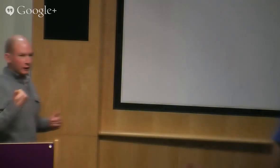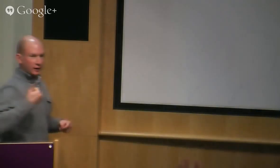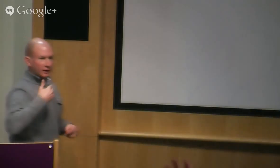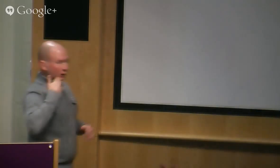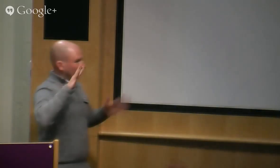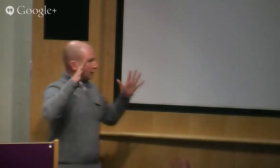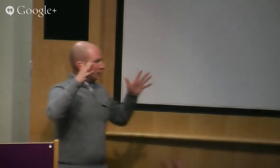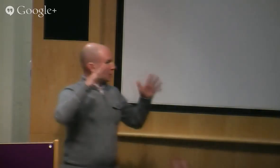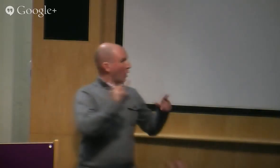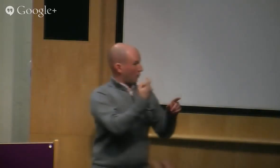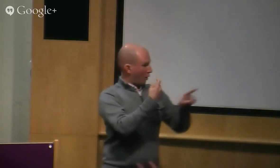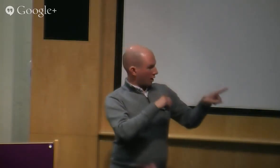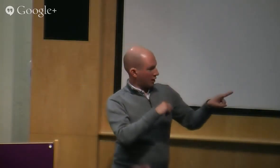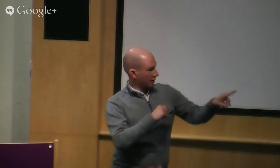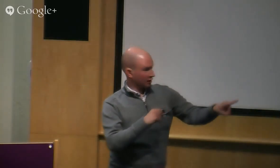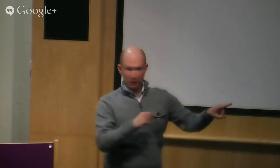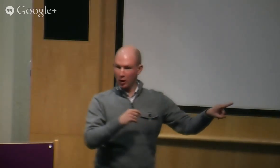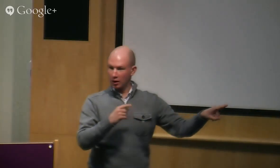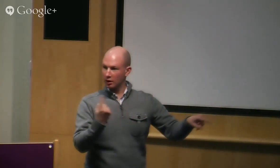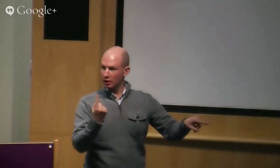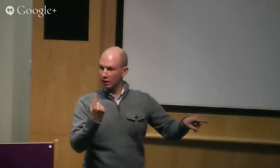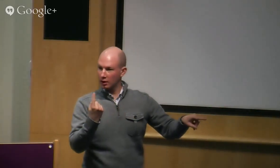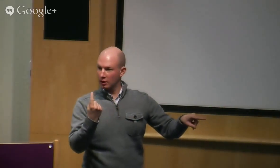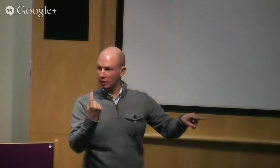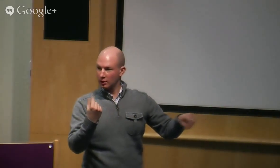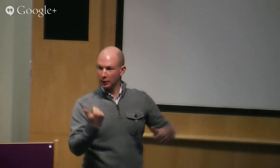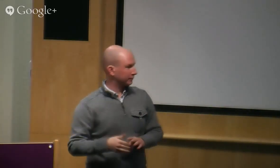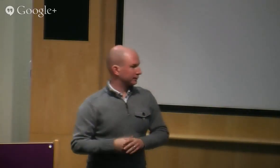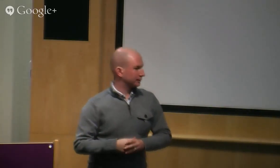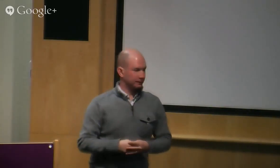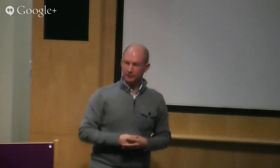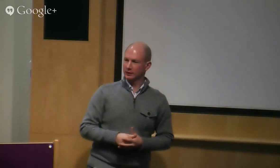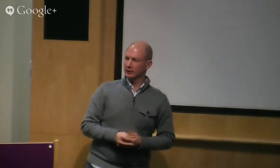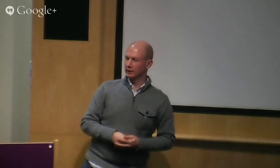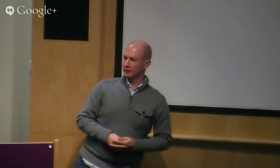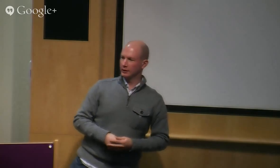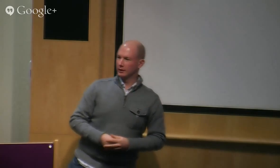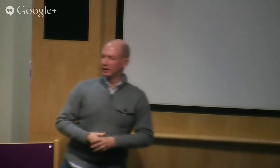implemented here. Thank you. I've got one more. Is that okay?